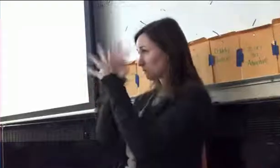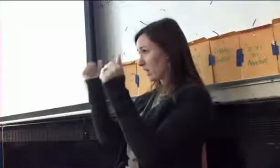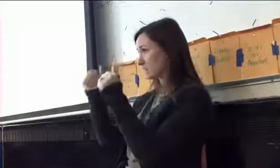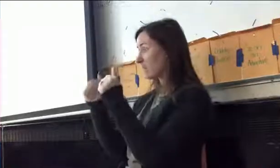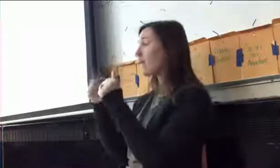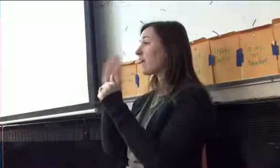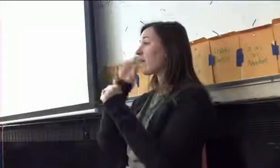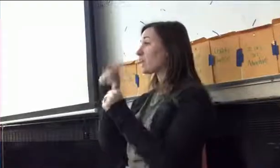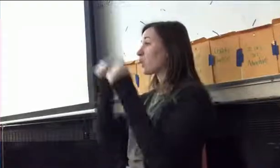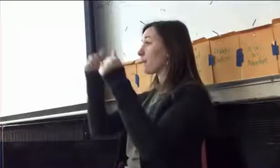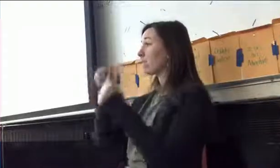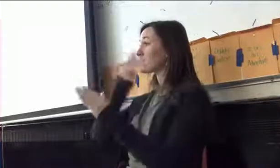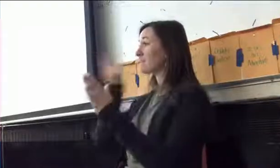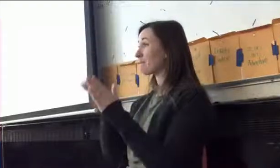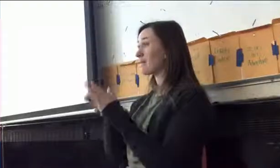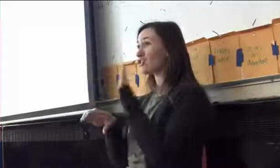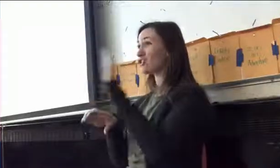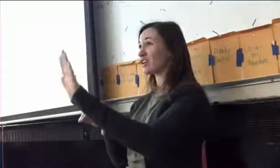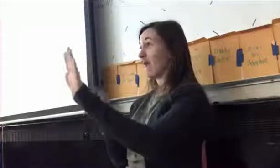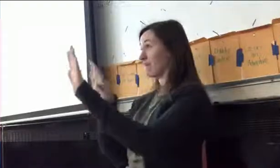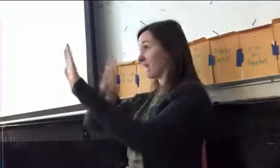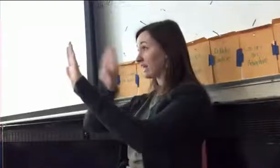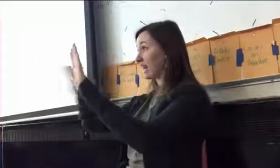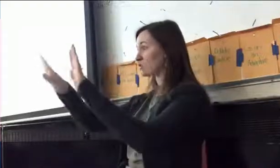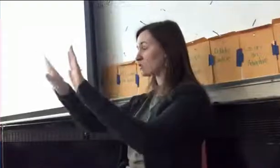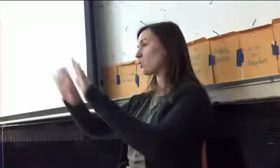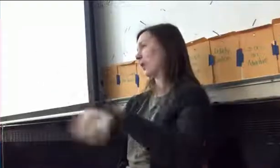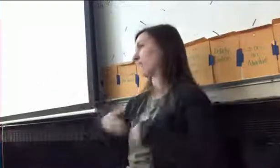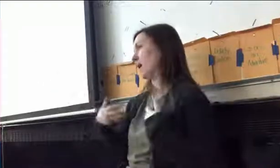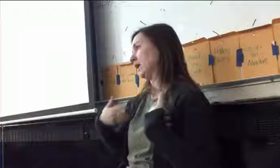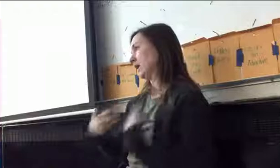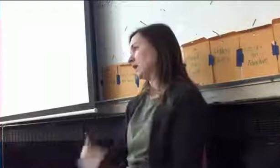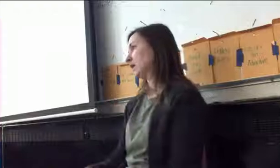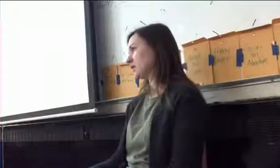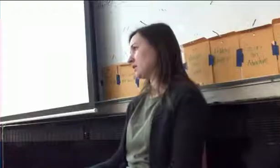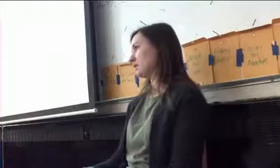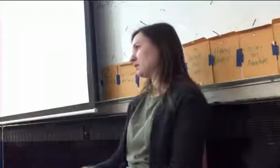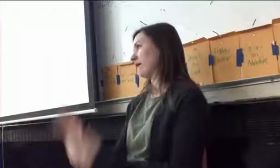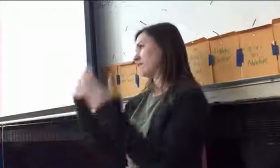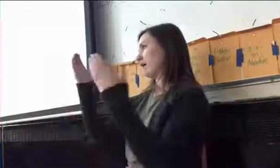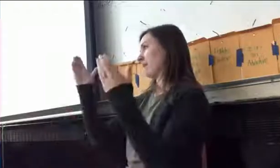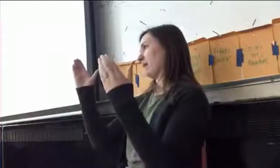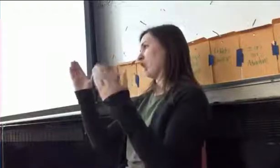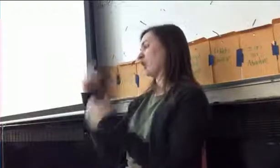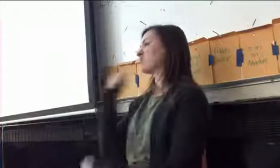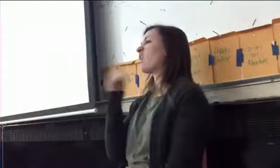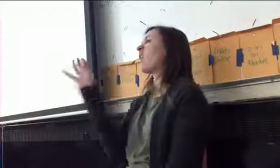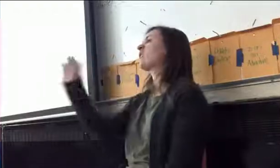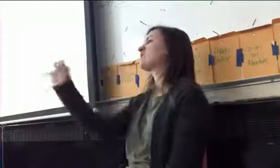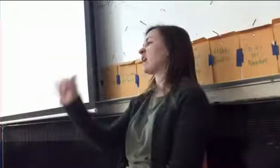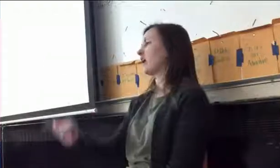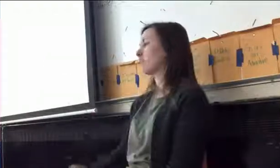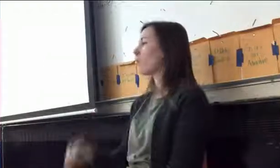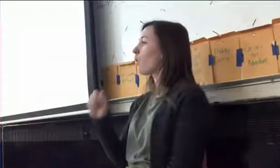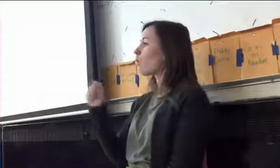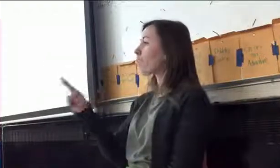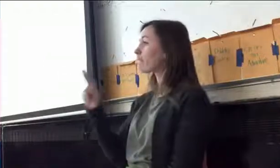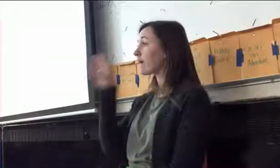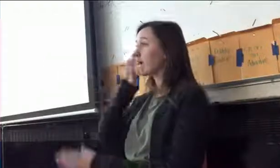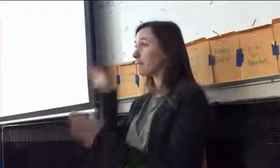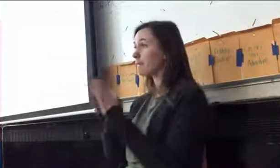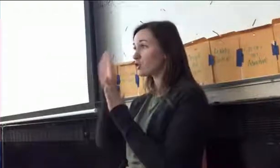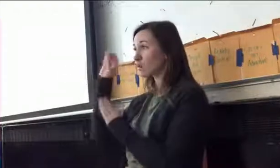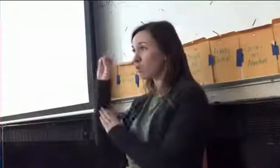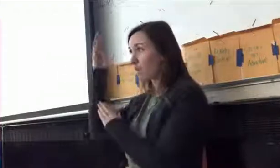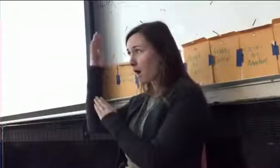then right next to it put a picture of a chimpanzee or a monkey. Or they would put a picture of Obama and a bunch of little bananas underneath it. There's